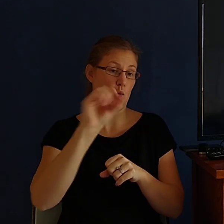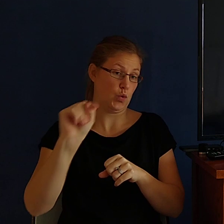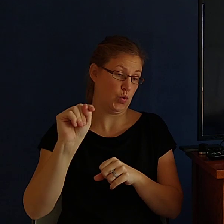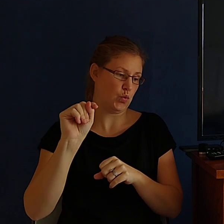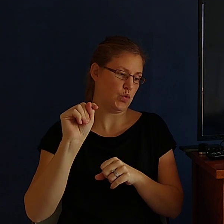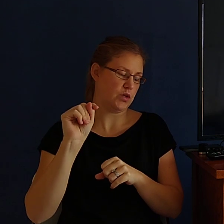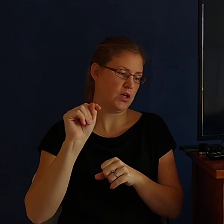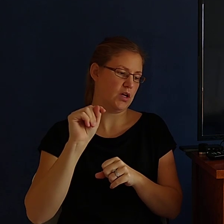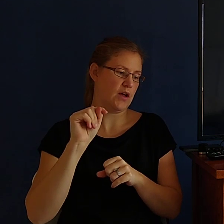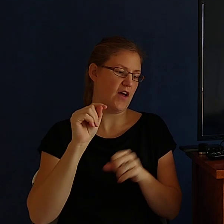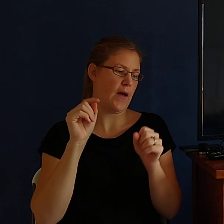form a path.